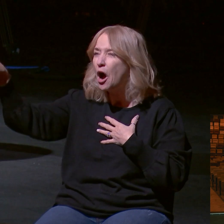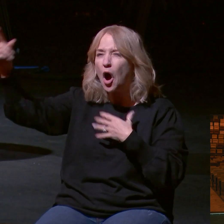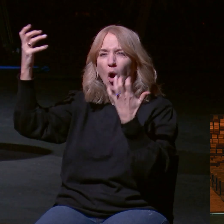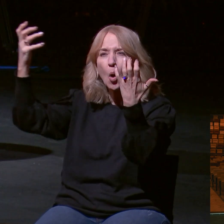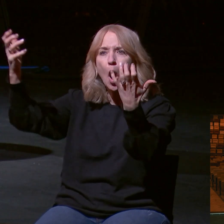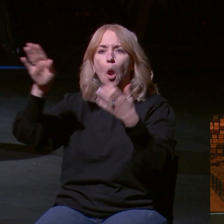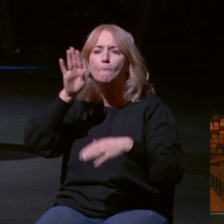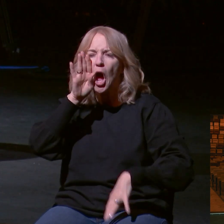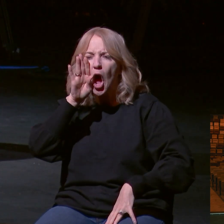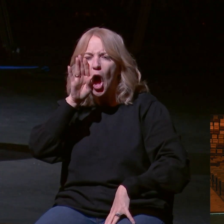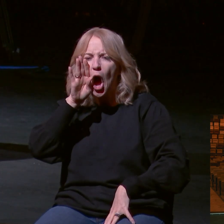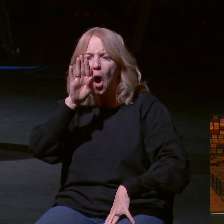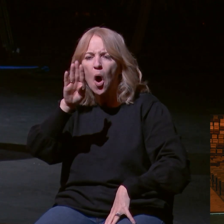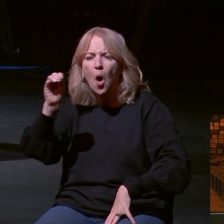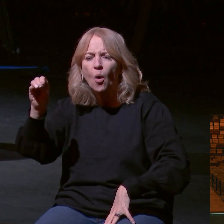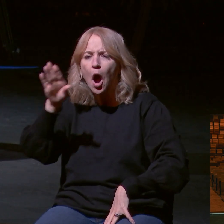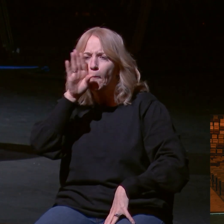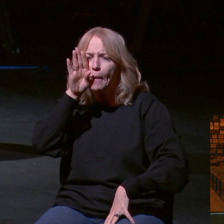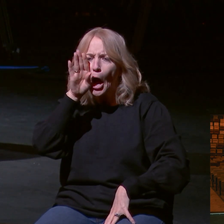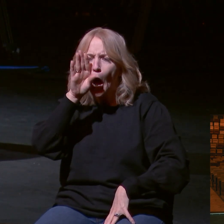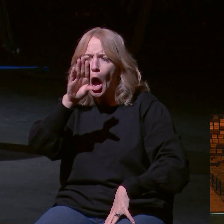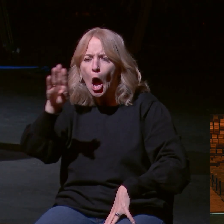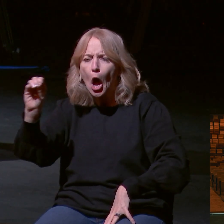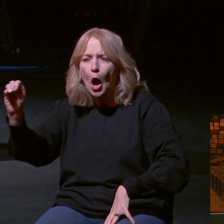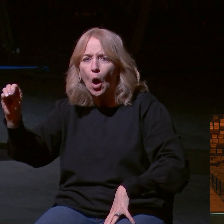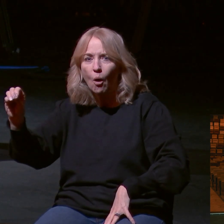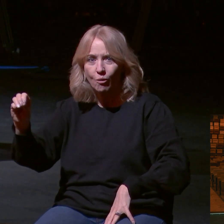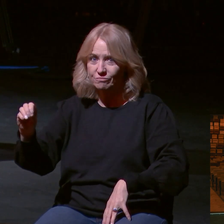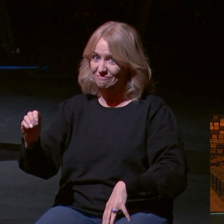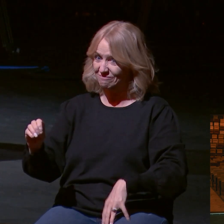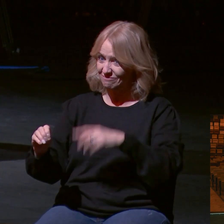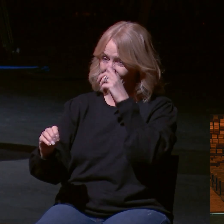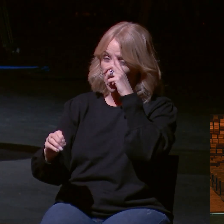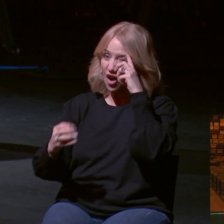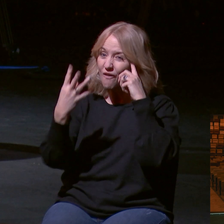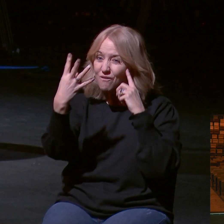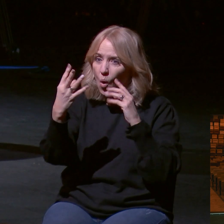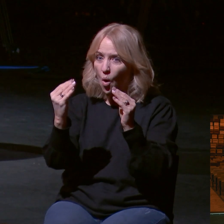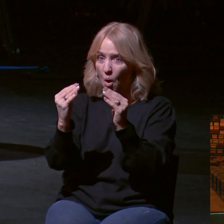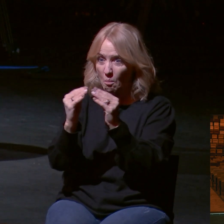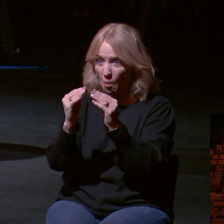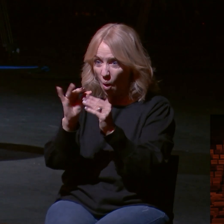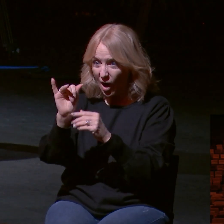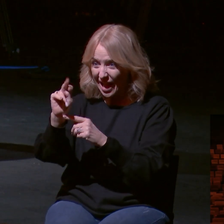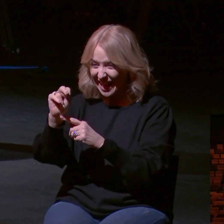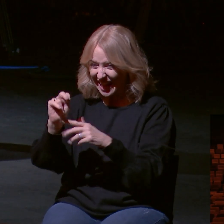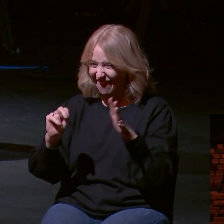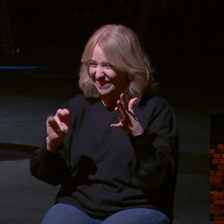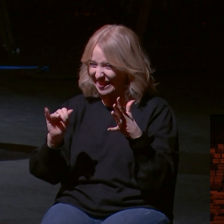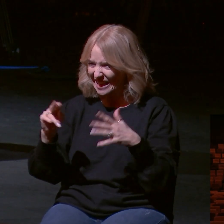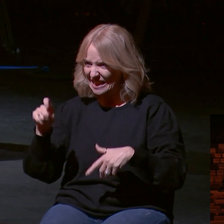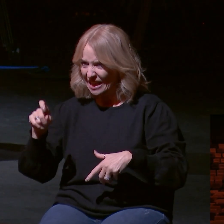which was probably deserved at the moment. For 4 more innings, Freese would have to think about that pop-up. But